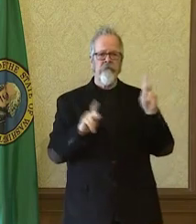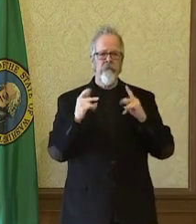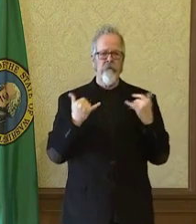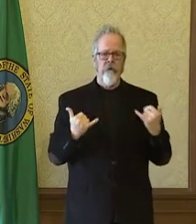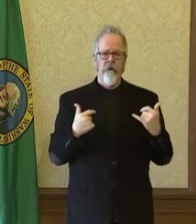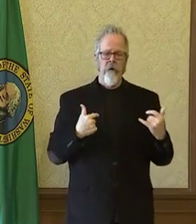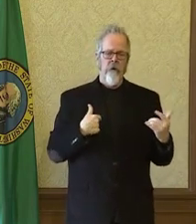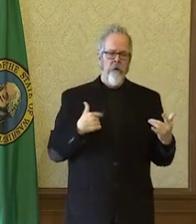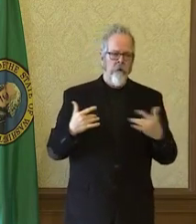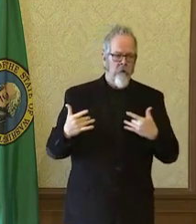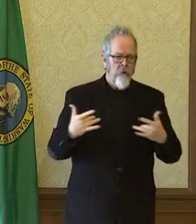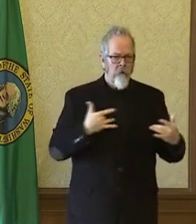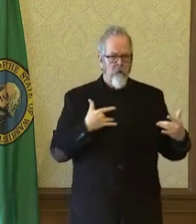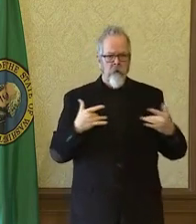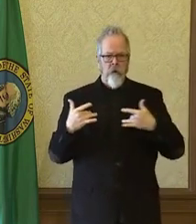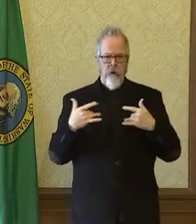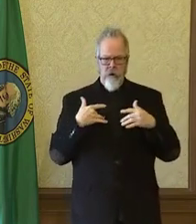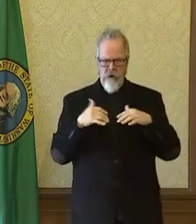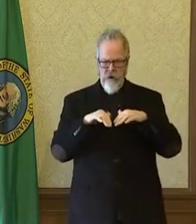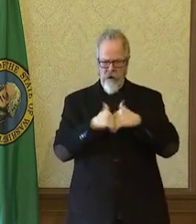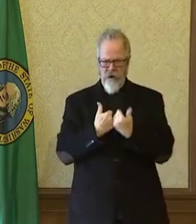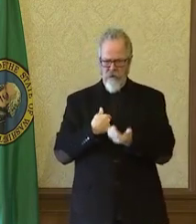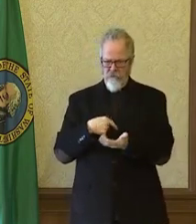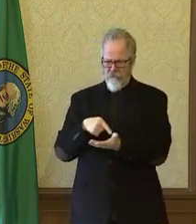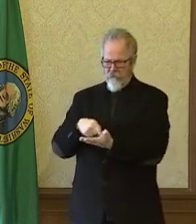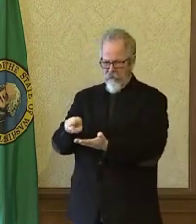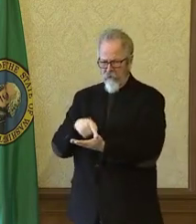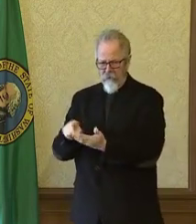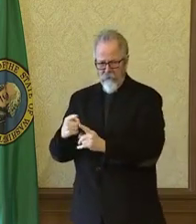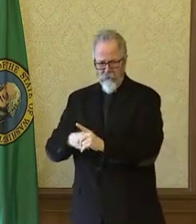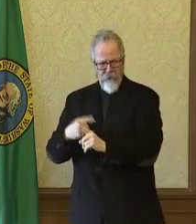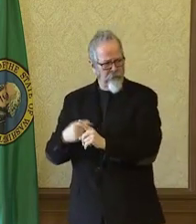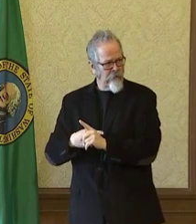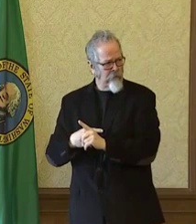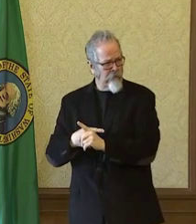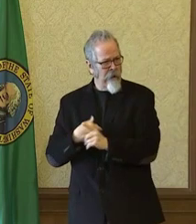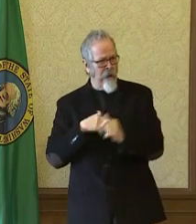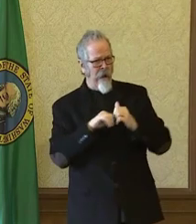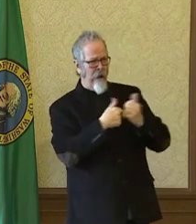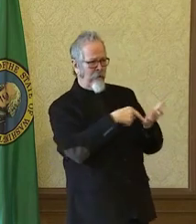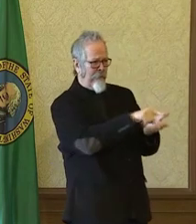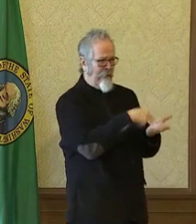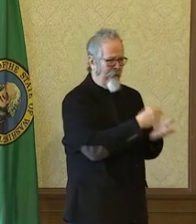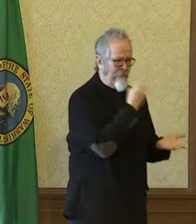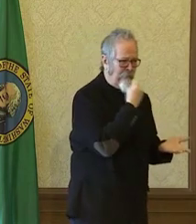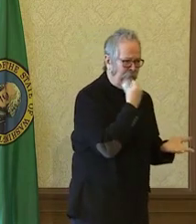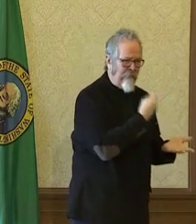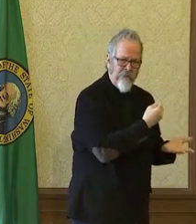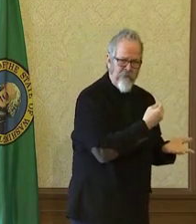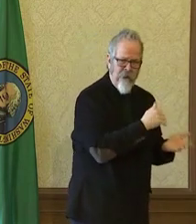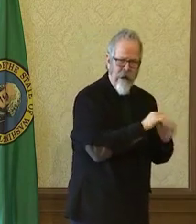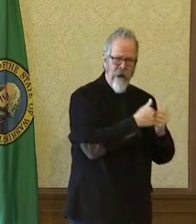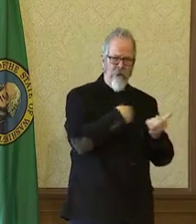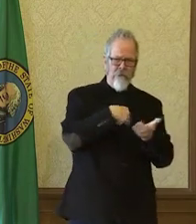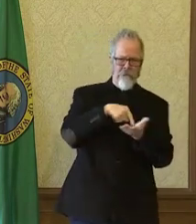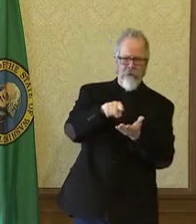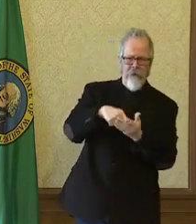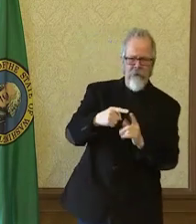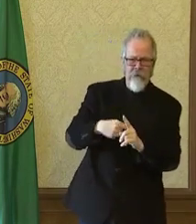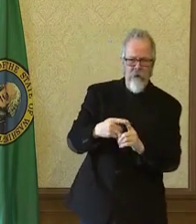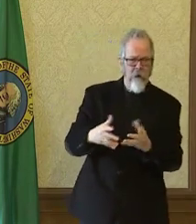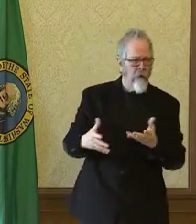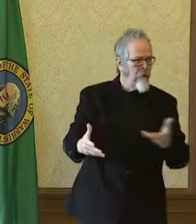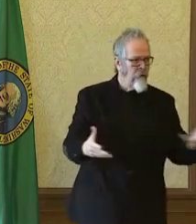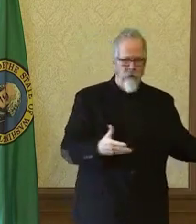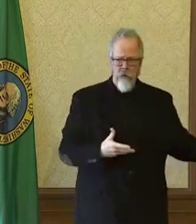are going to survive. This is a tough time for a lot of our fellow Washingtonians. So for the moment this crisis